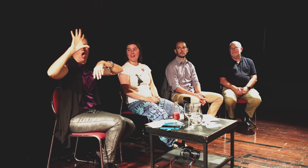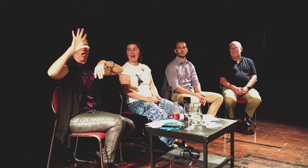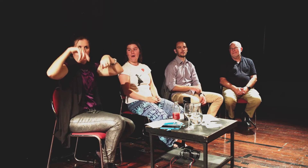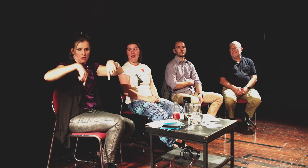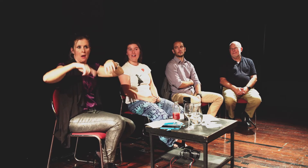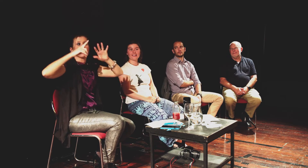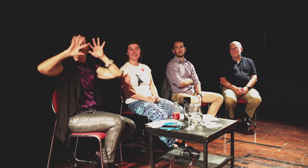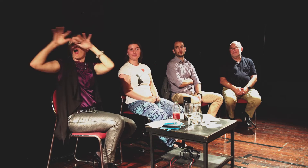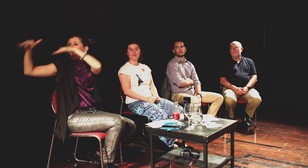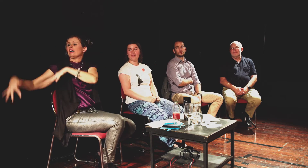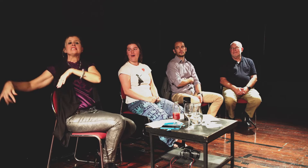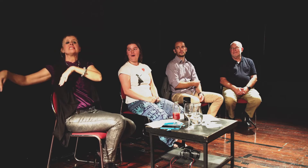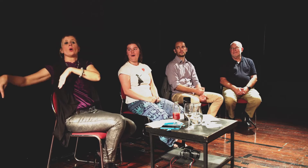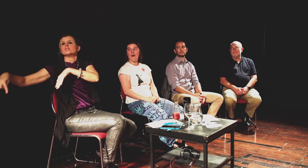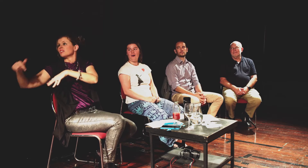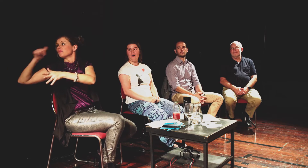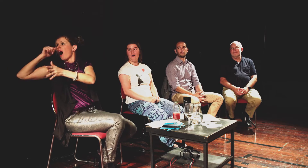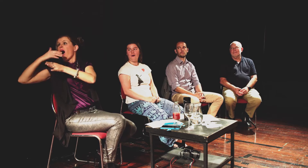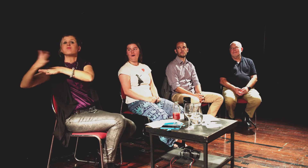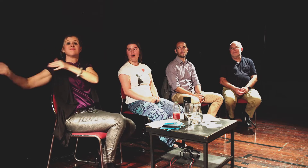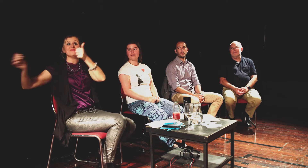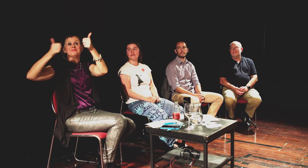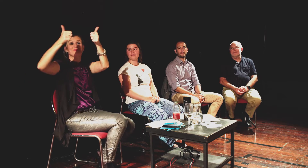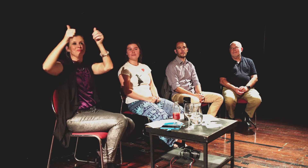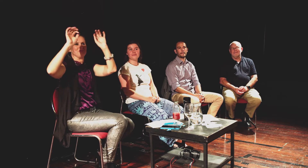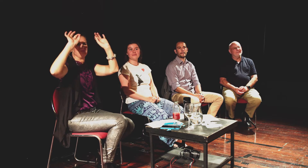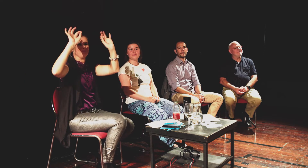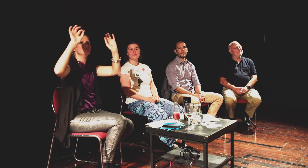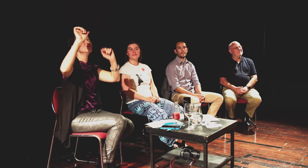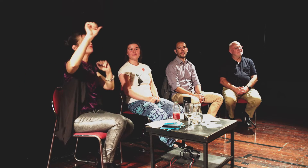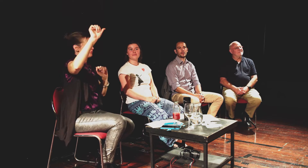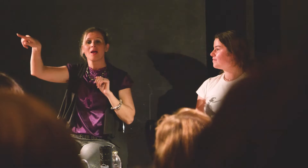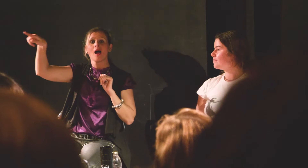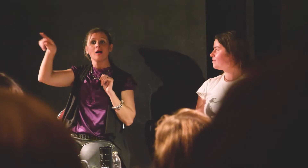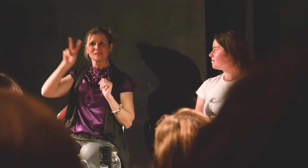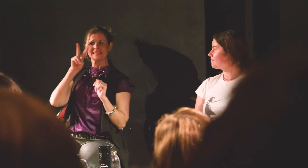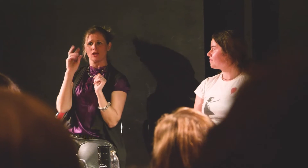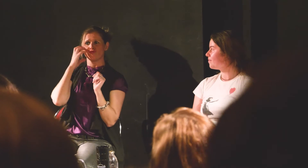So this room needs to be closed at 10. However, downstairs the bar area is open.